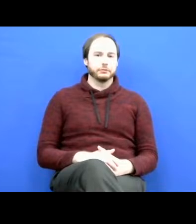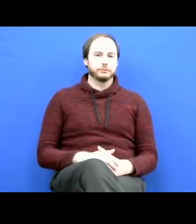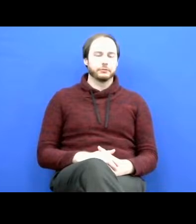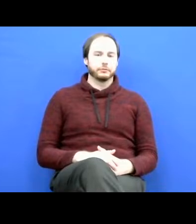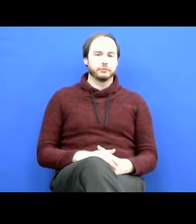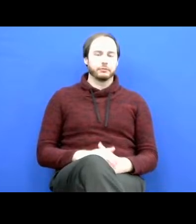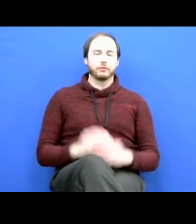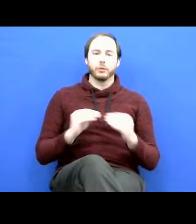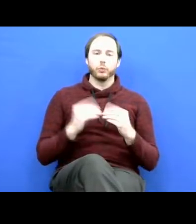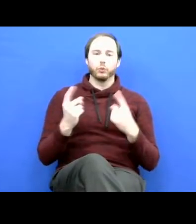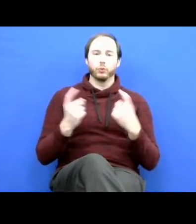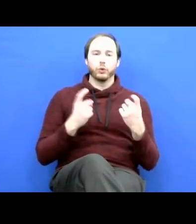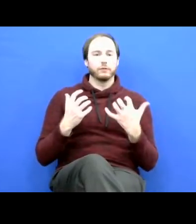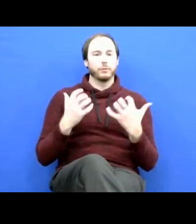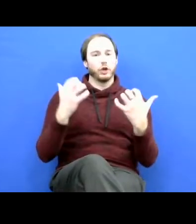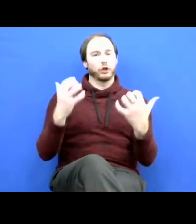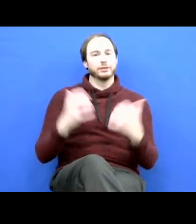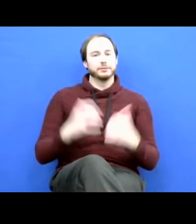Any other questions?